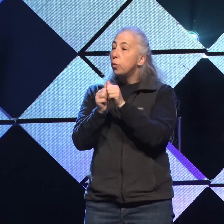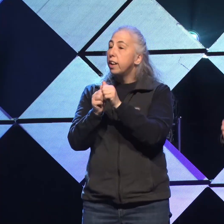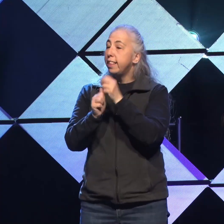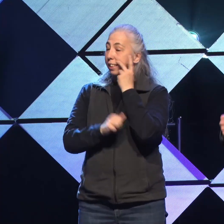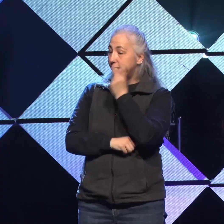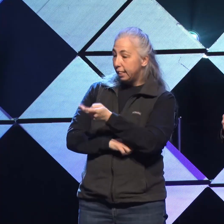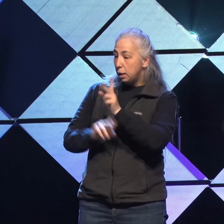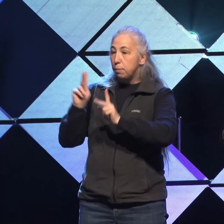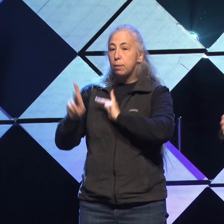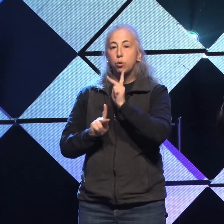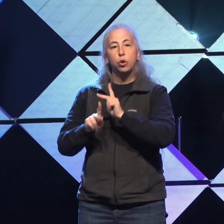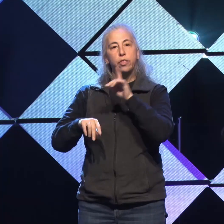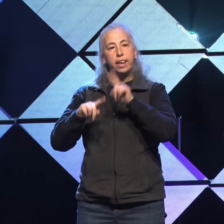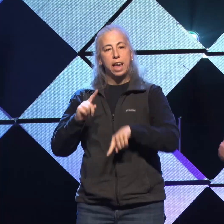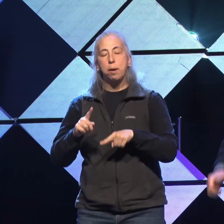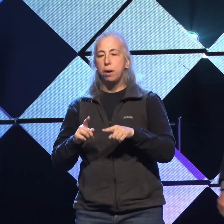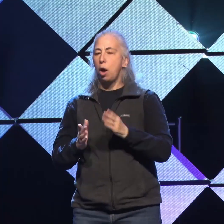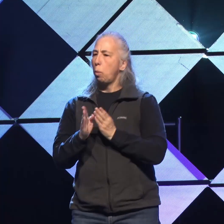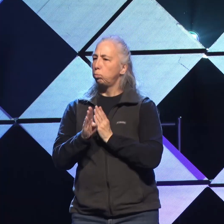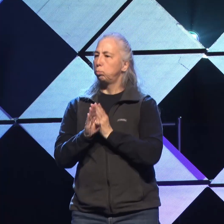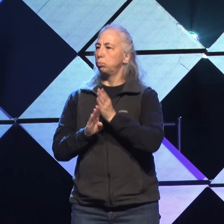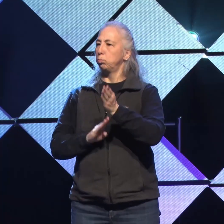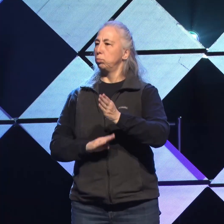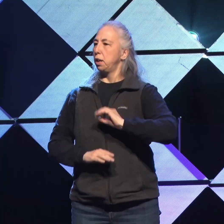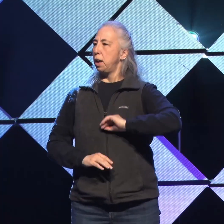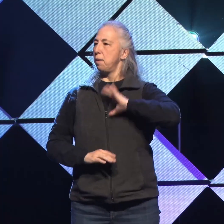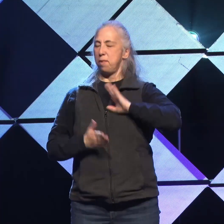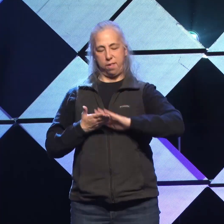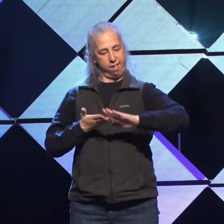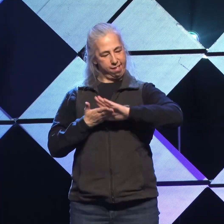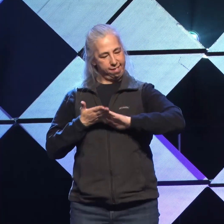people can't be as upright and pure as we are.